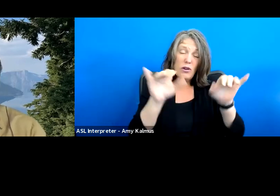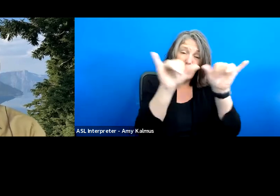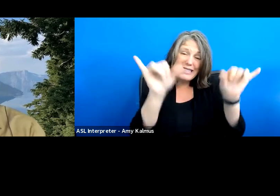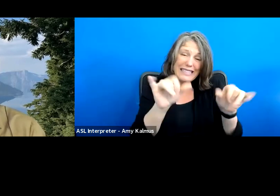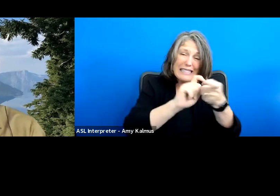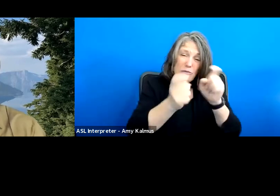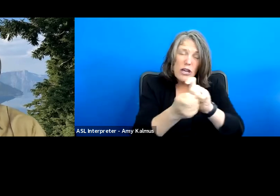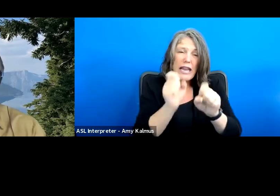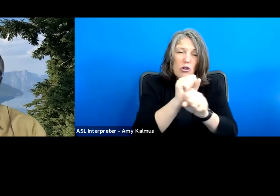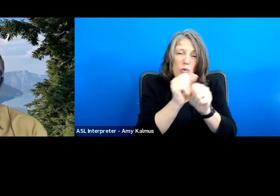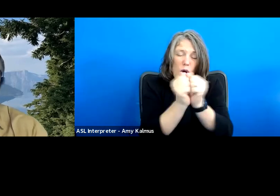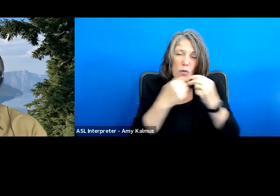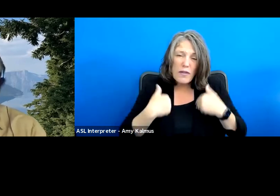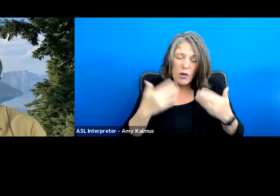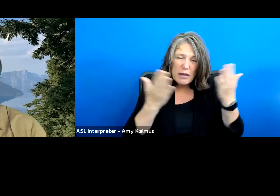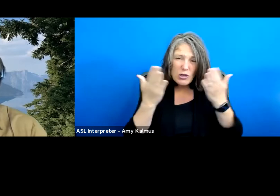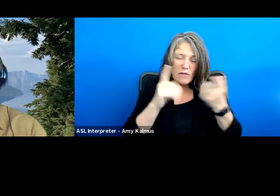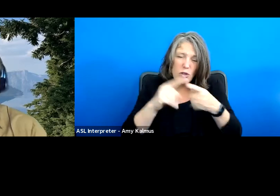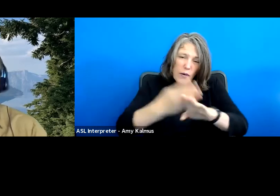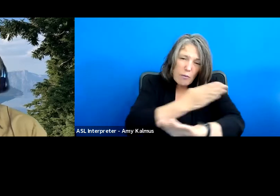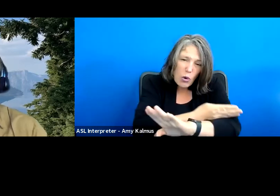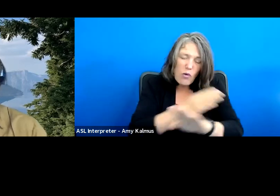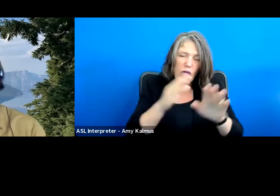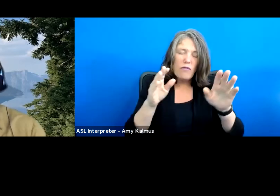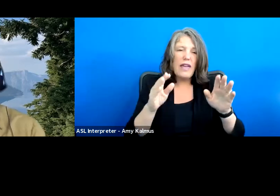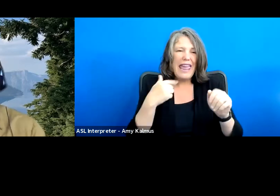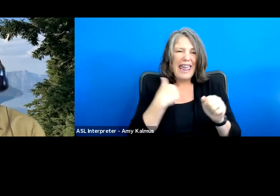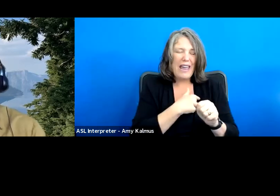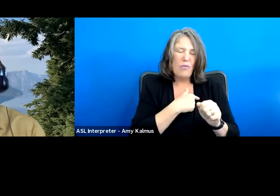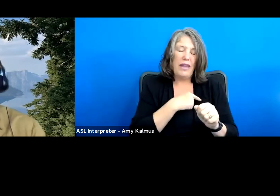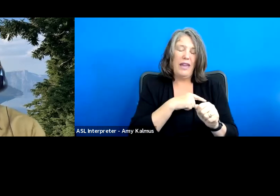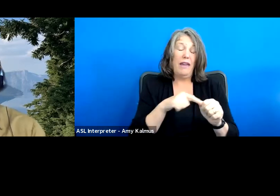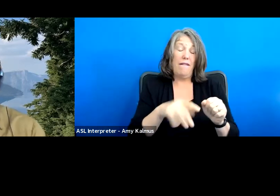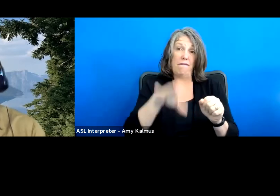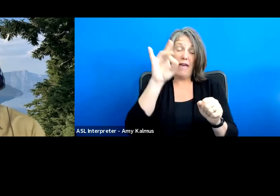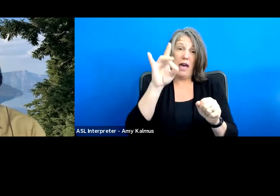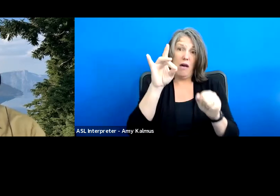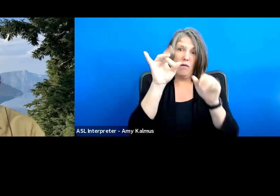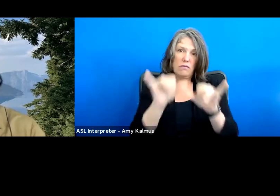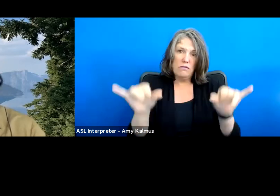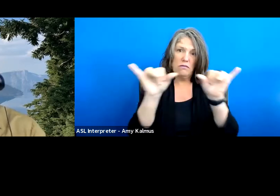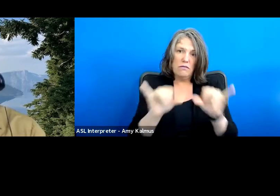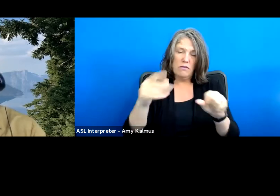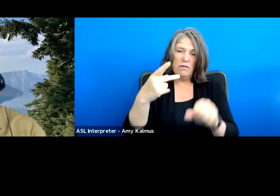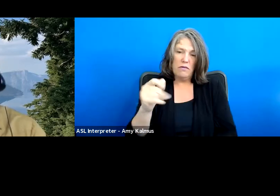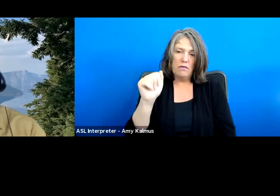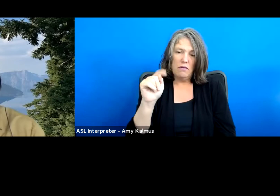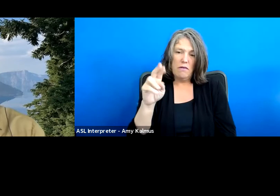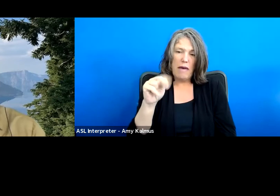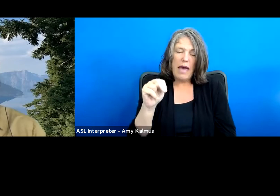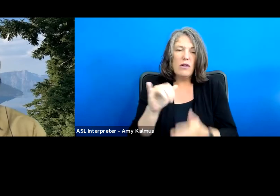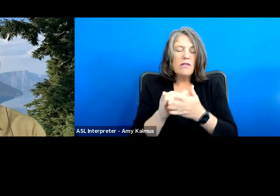We were going in to work with human service systems to improve them. And we kept finding these same patterns. Essentially